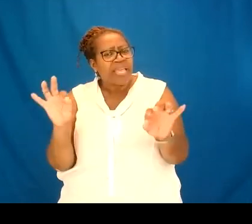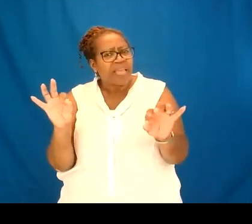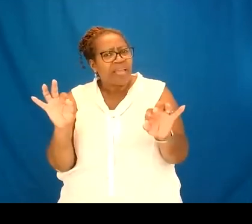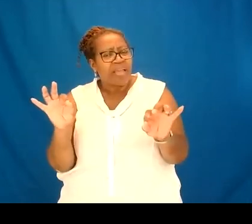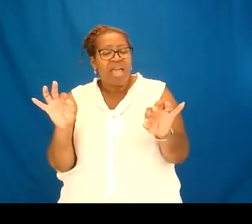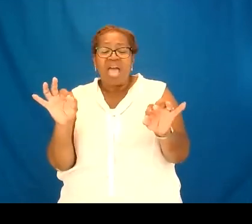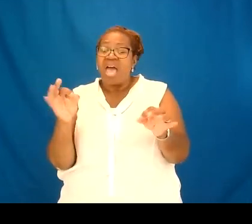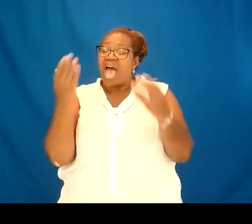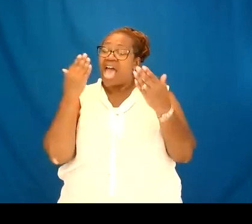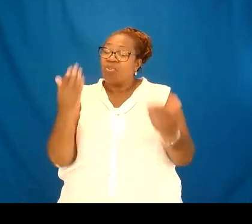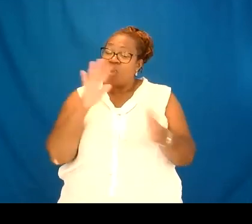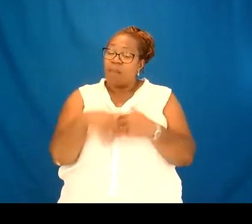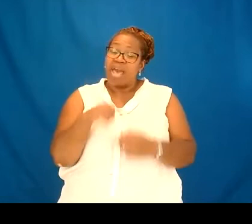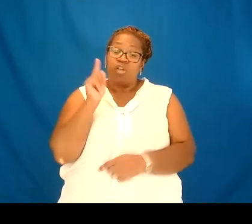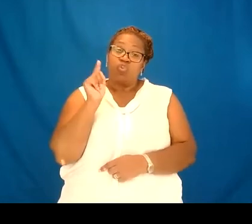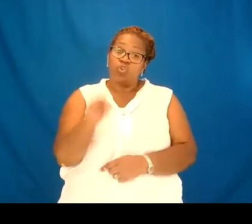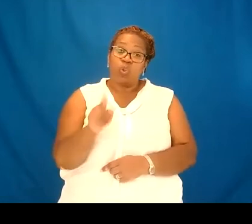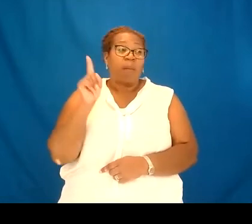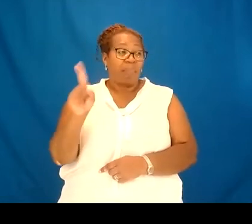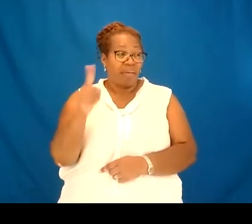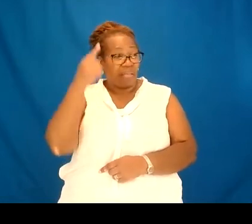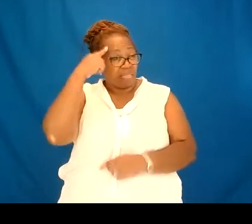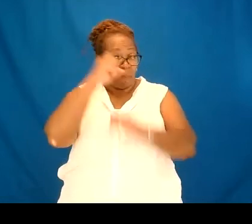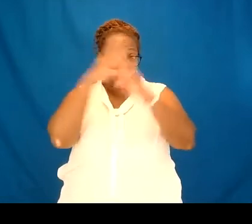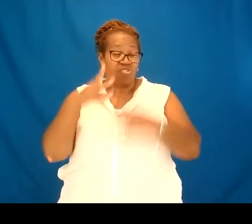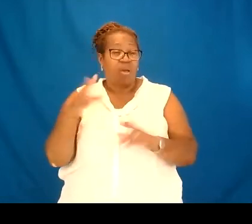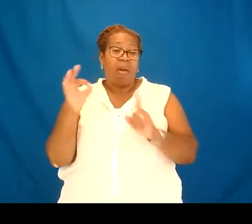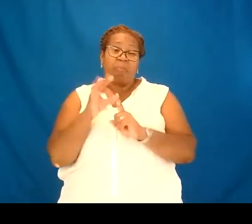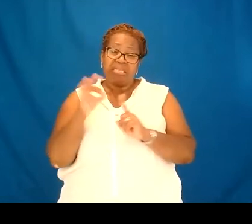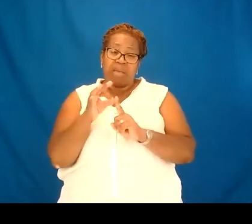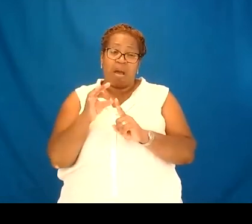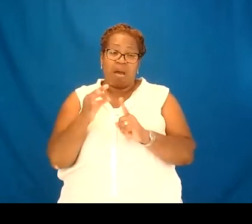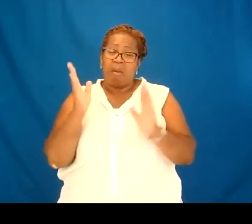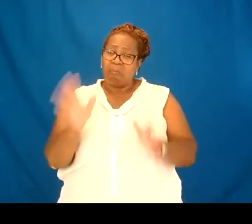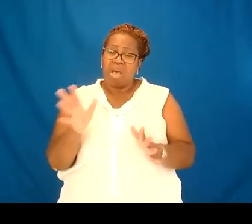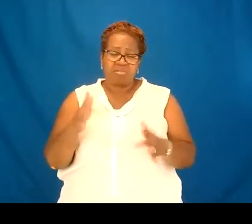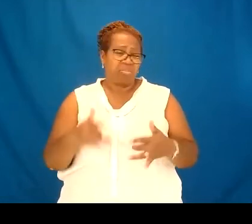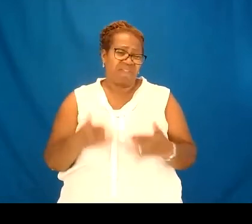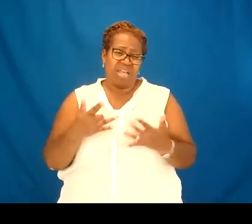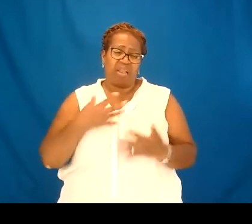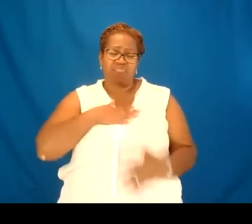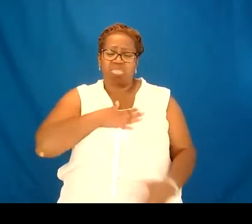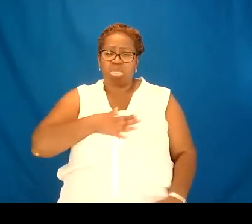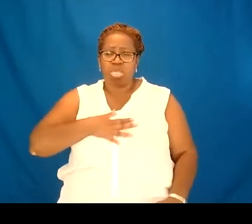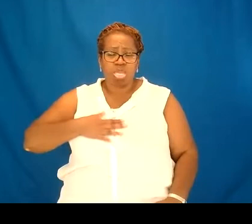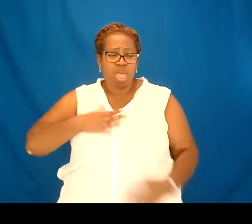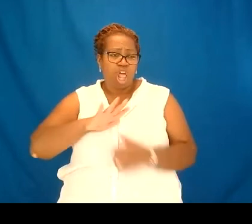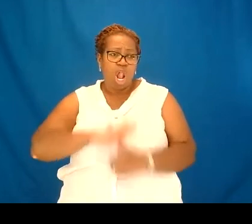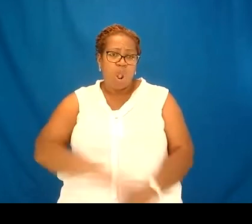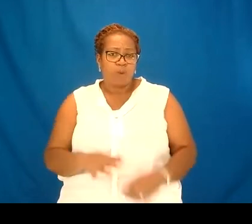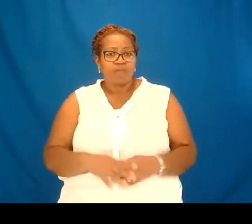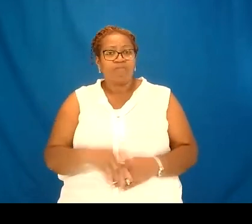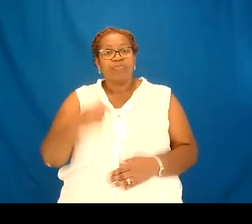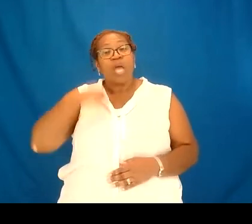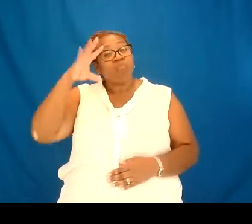I think we can all agree that Peter must be feeling rubbish. It reminds me of when I was going to university, or trying to go